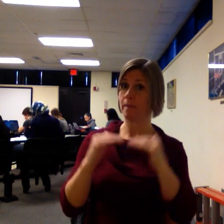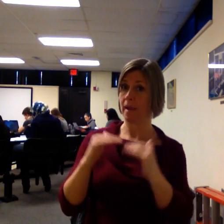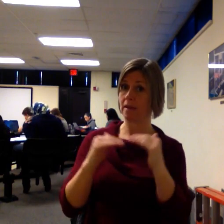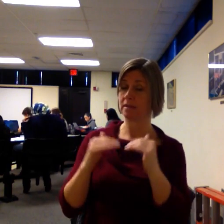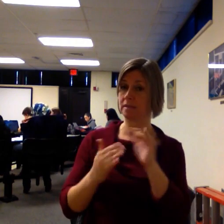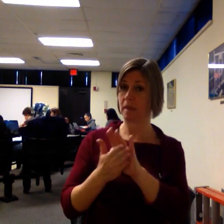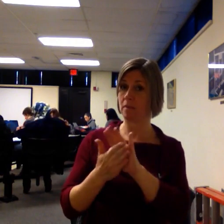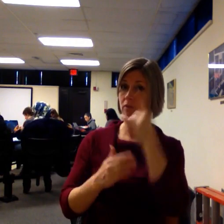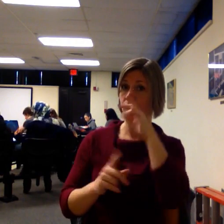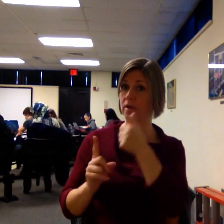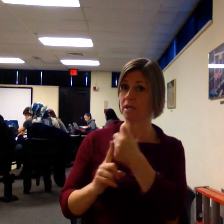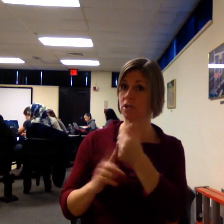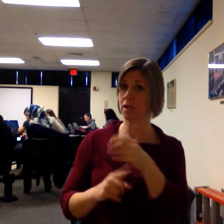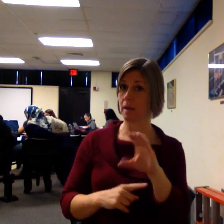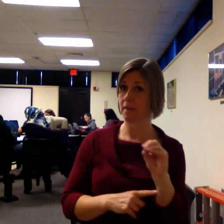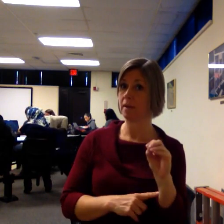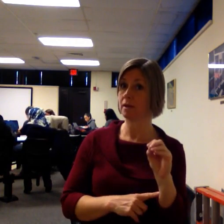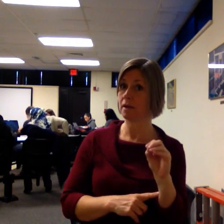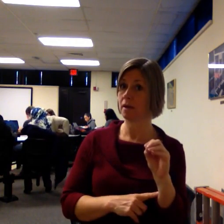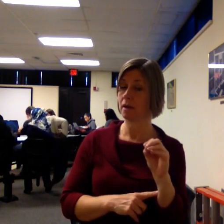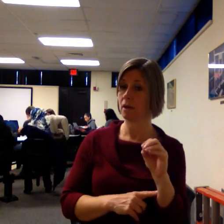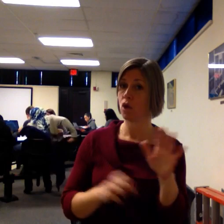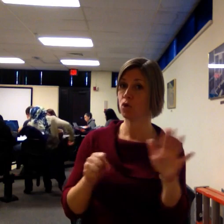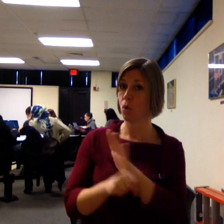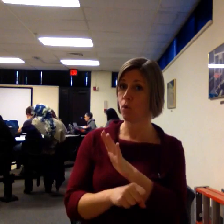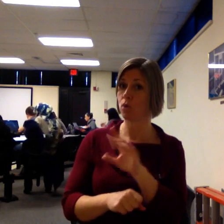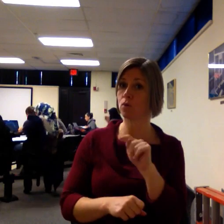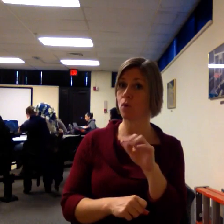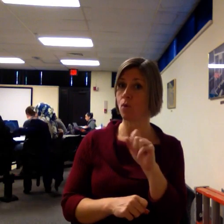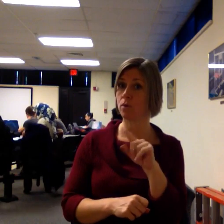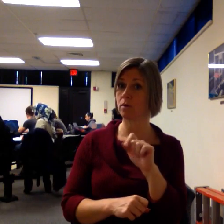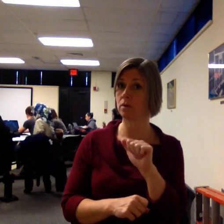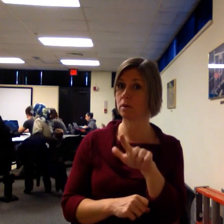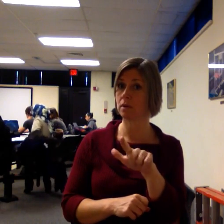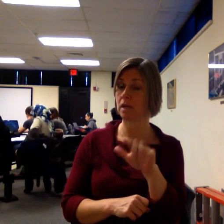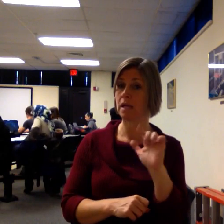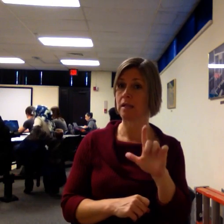Total liabilities.